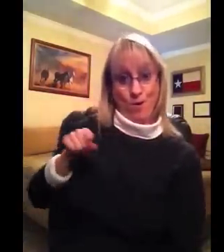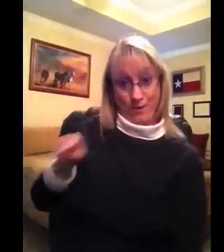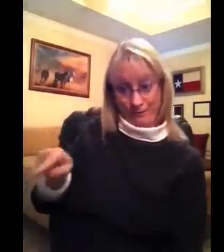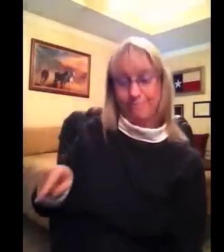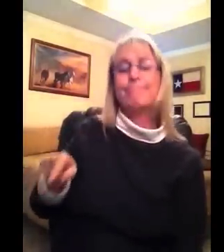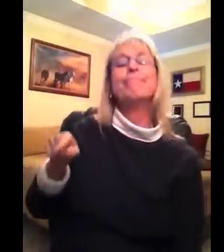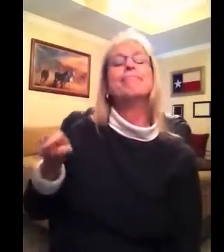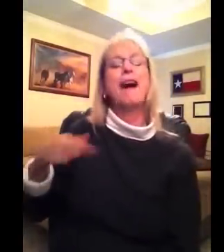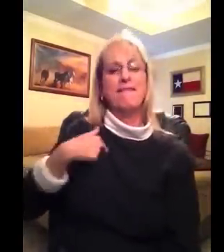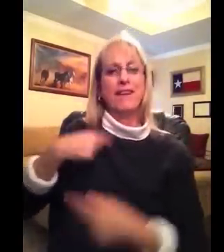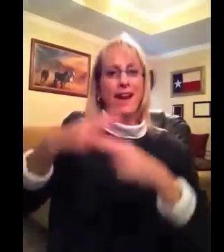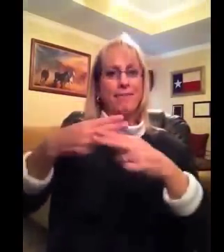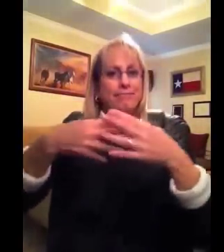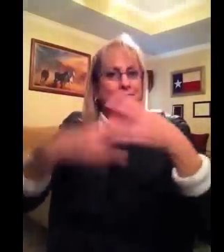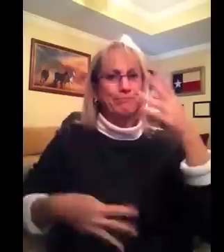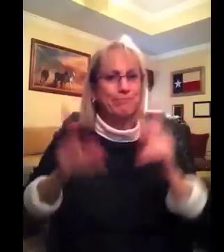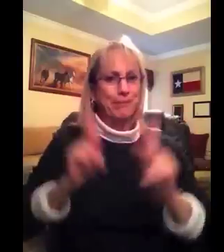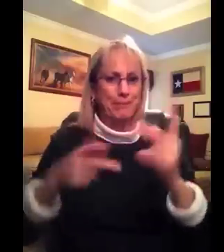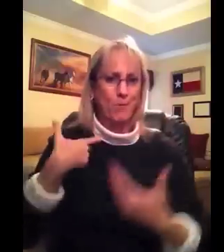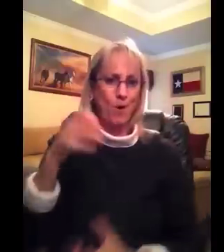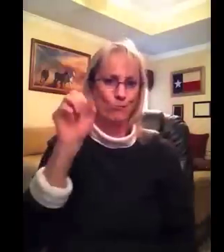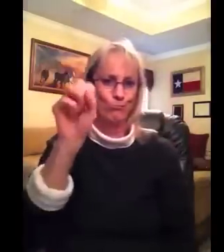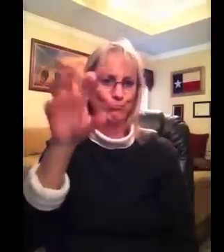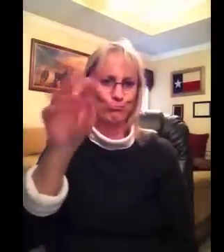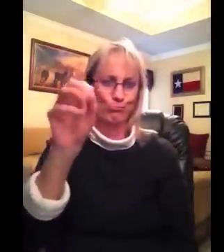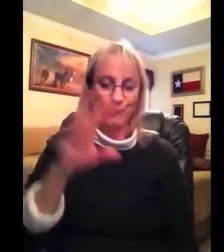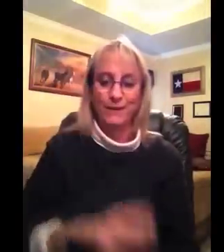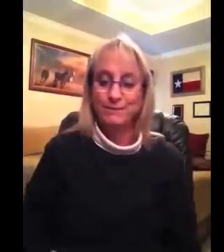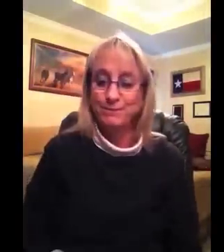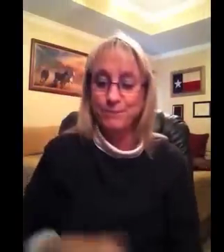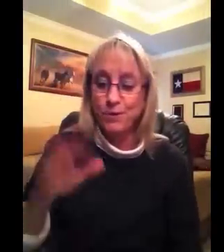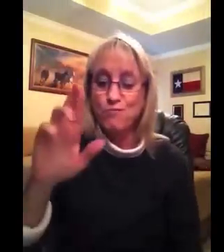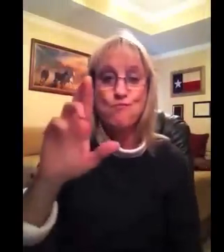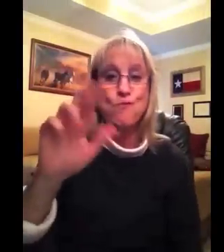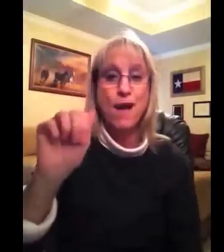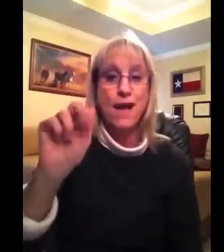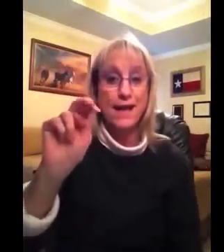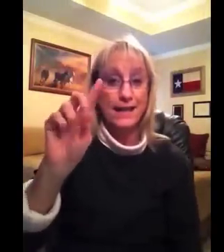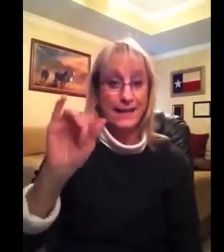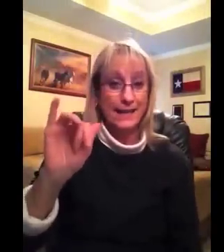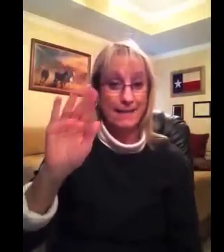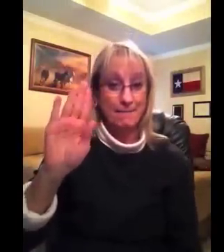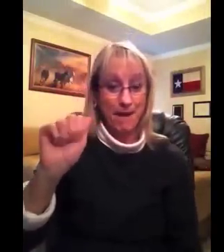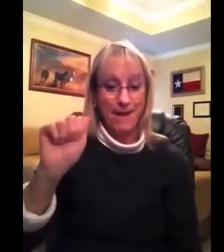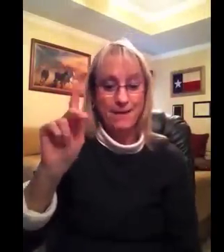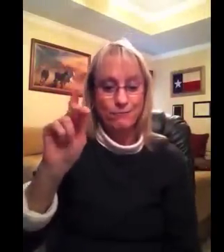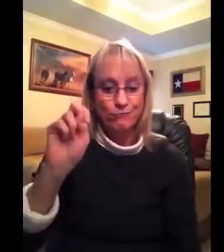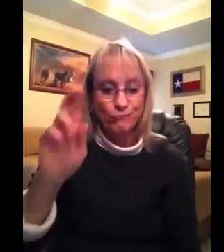The Deaf and Hard of Hearing Community Advisory Board members are Randy